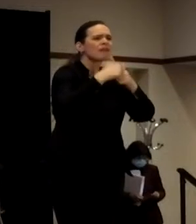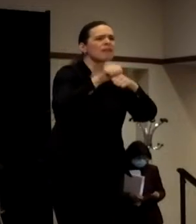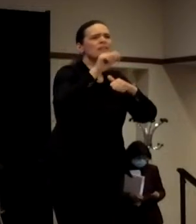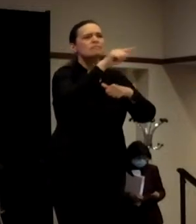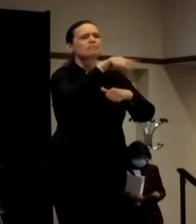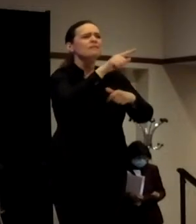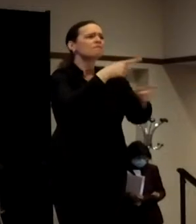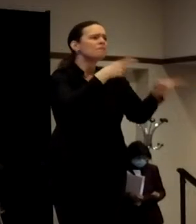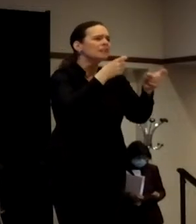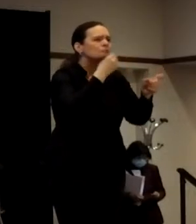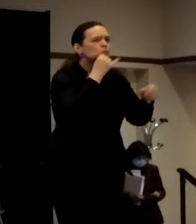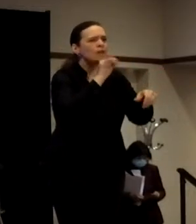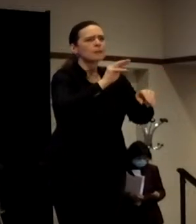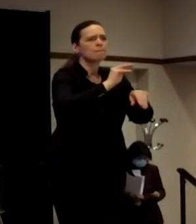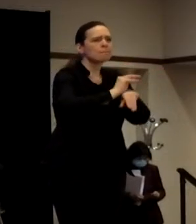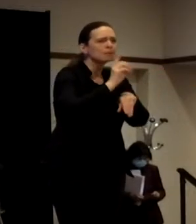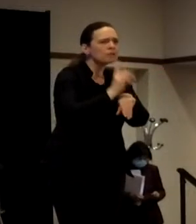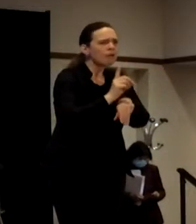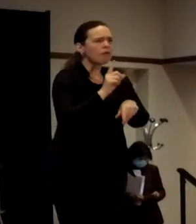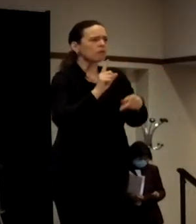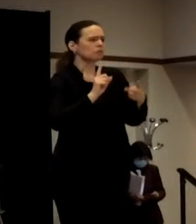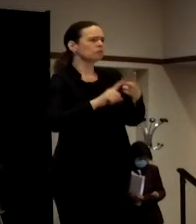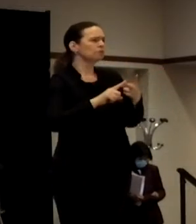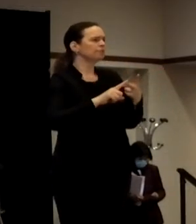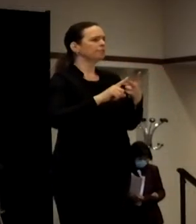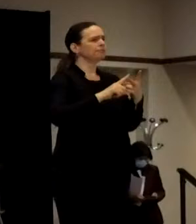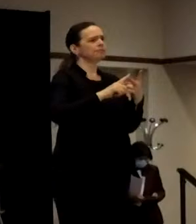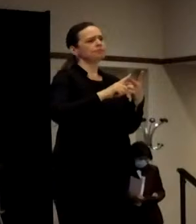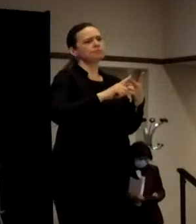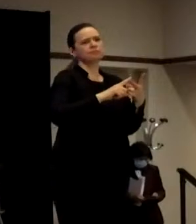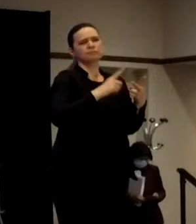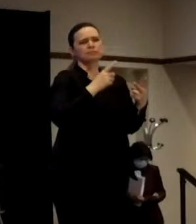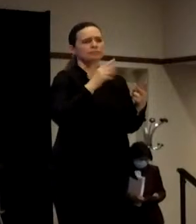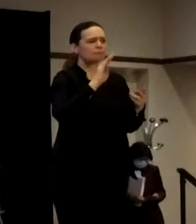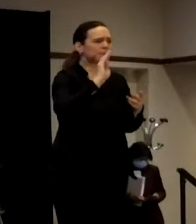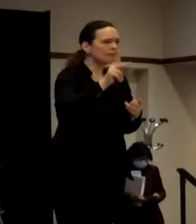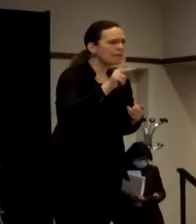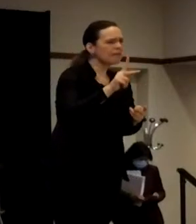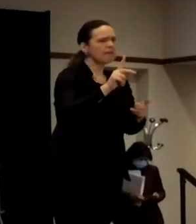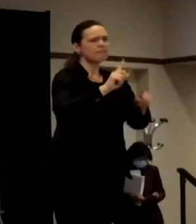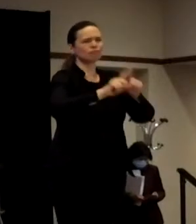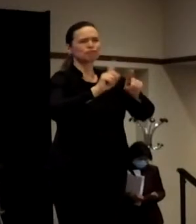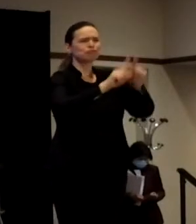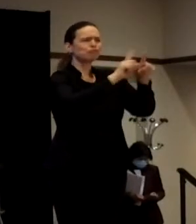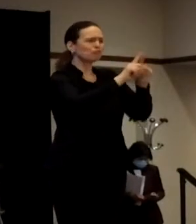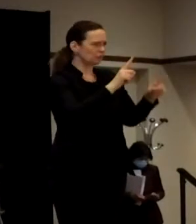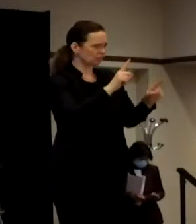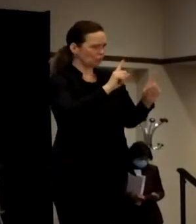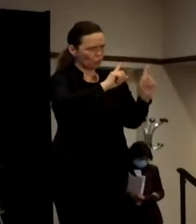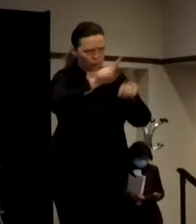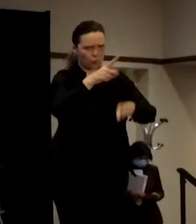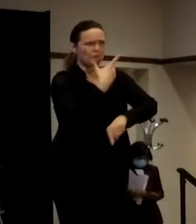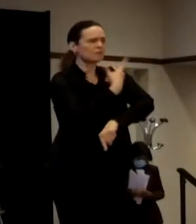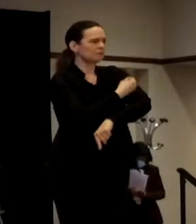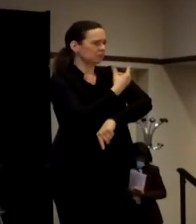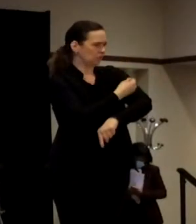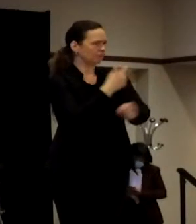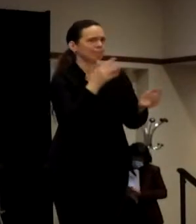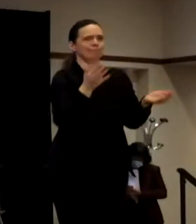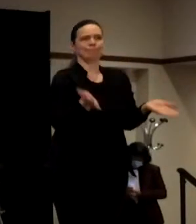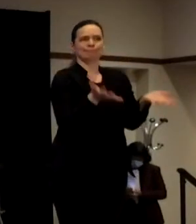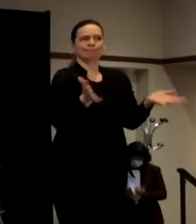of these, that's a restaurant. You qualify. We want you to get vaccinated. Please take advantage of it. Go